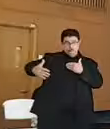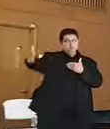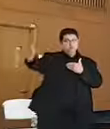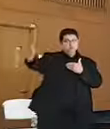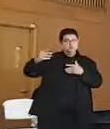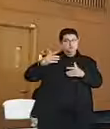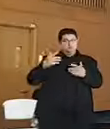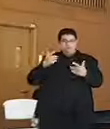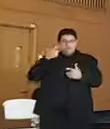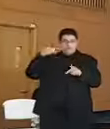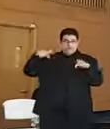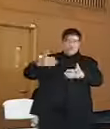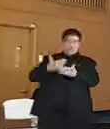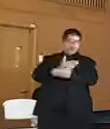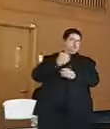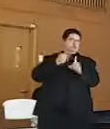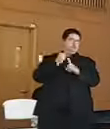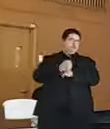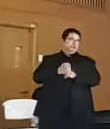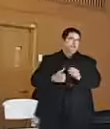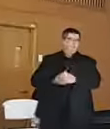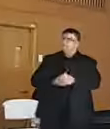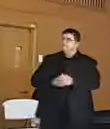new realities.